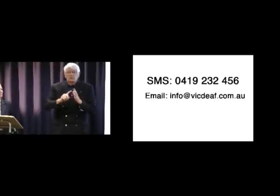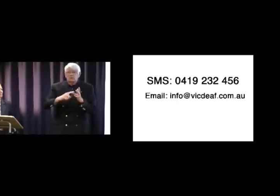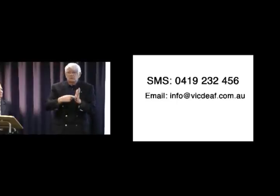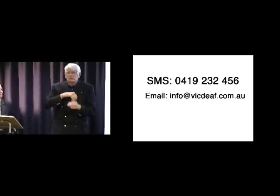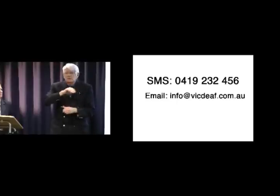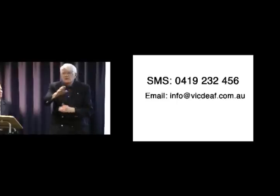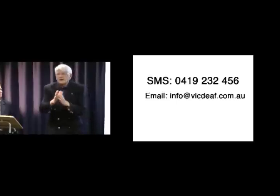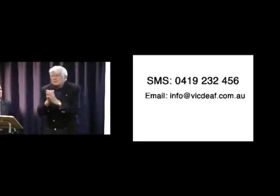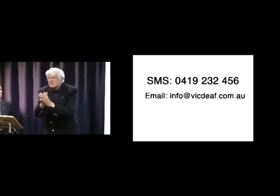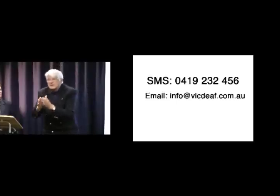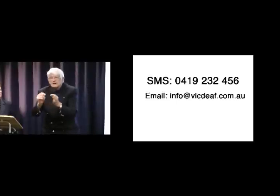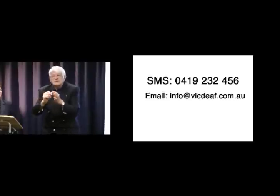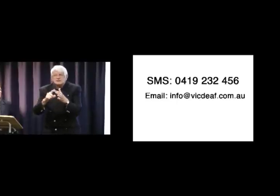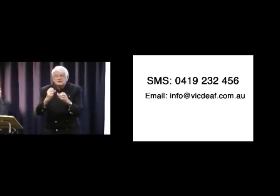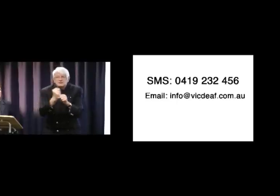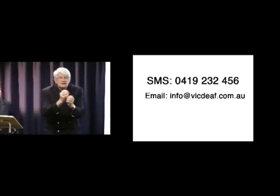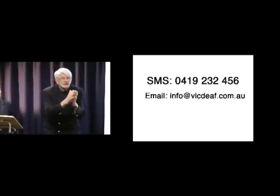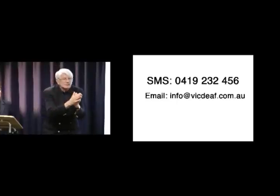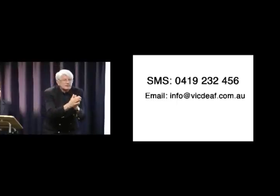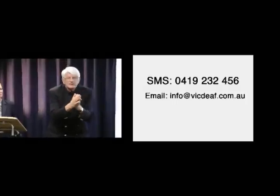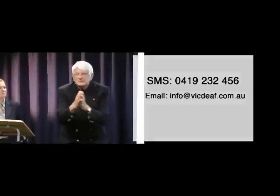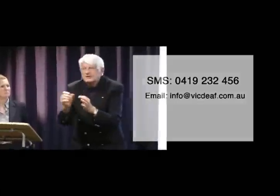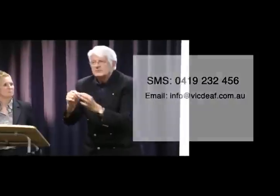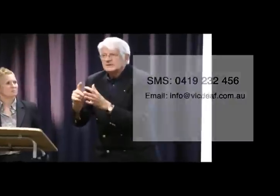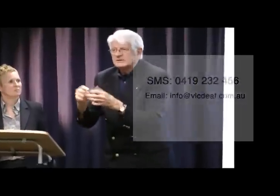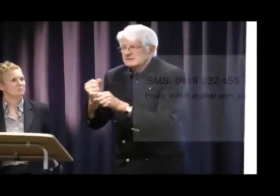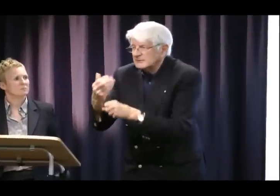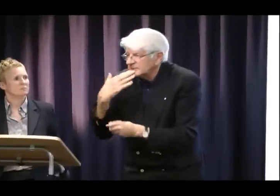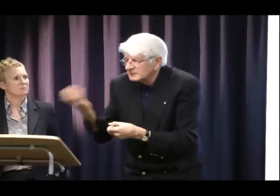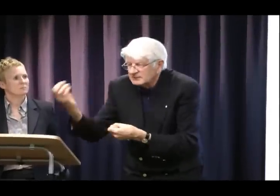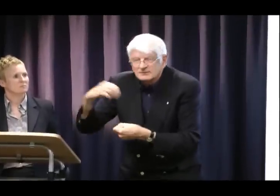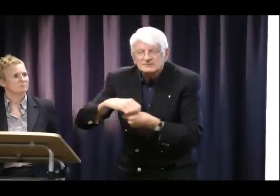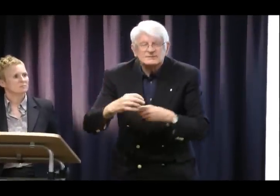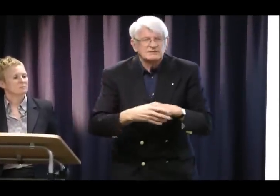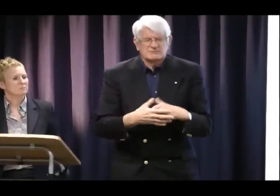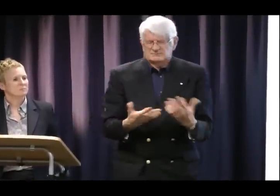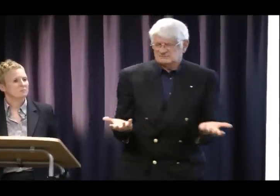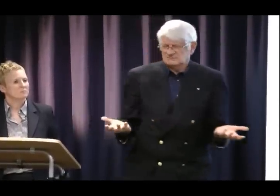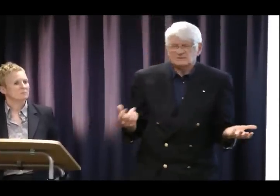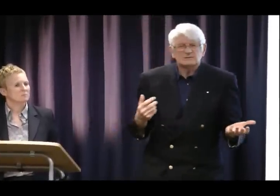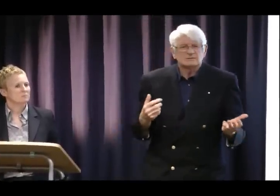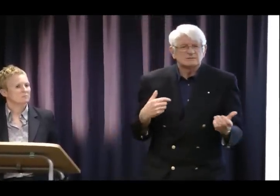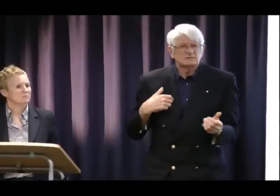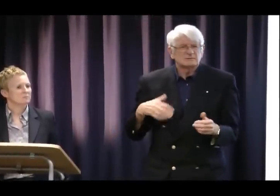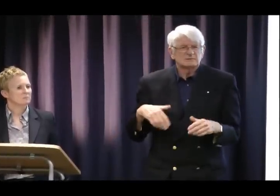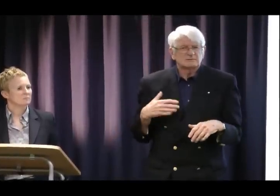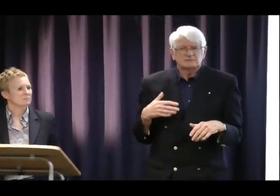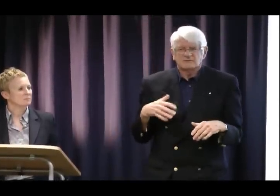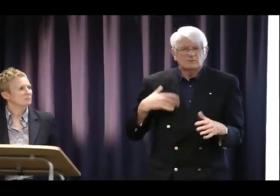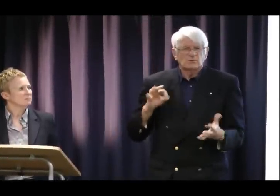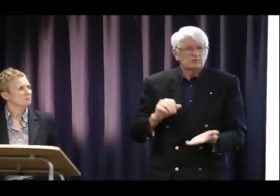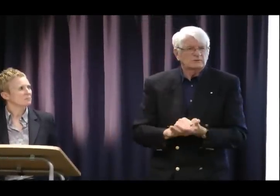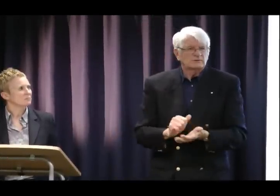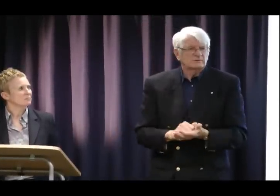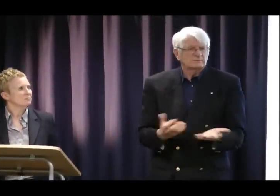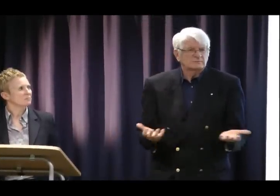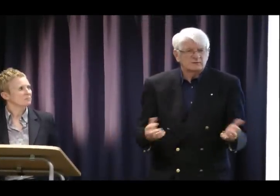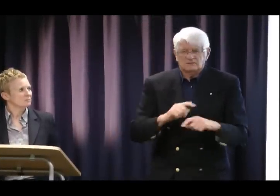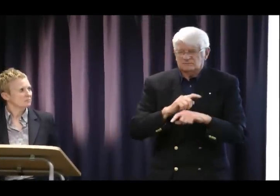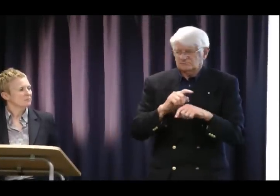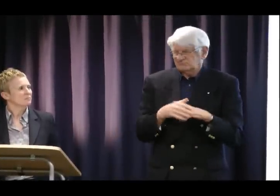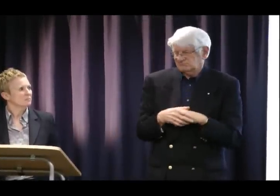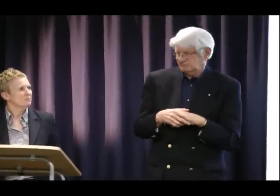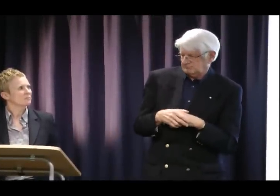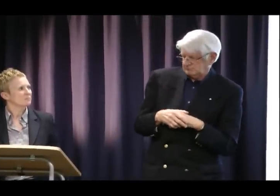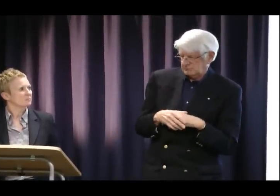it's great. But nowadays you can just walk in. And we have to ask people, we have to beg people to get involved. It's